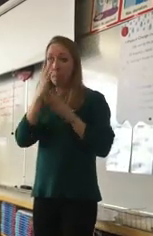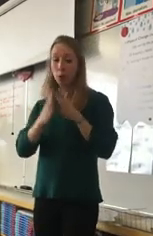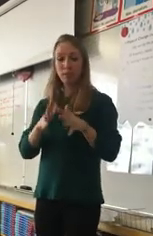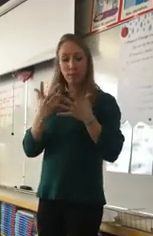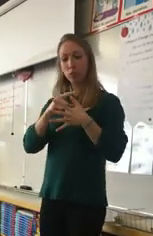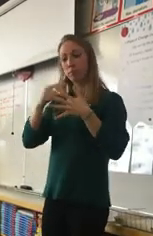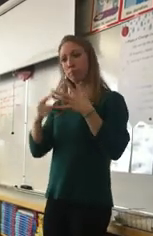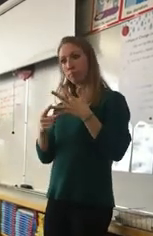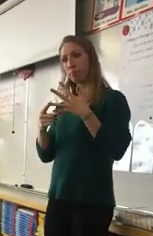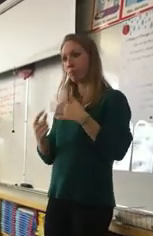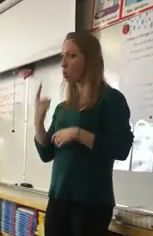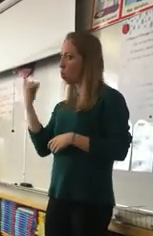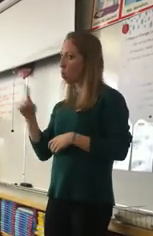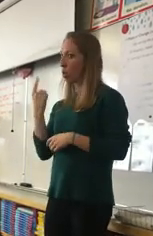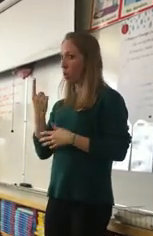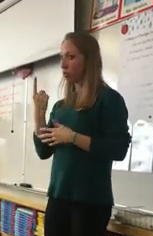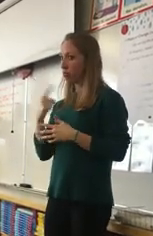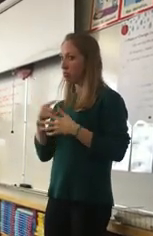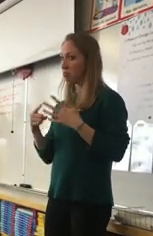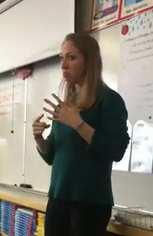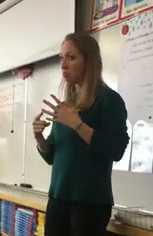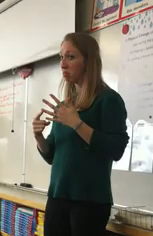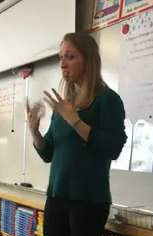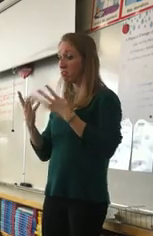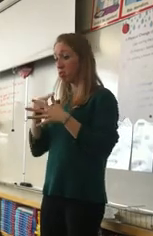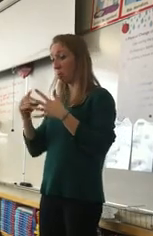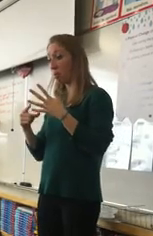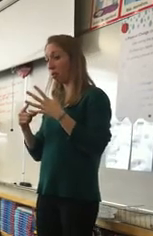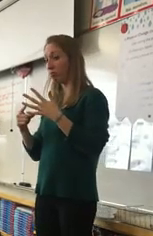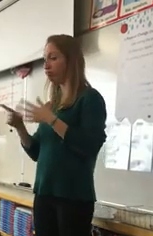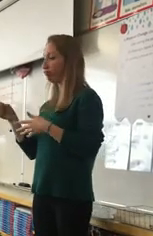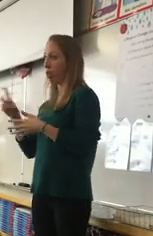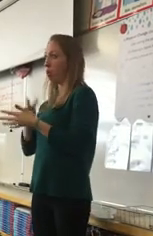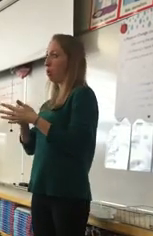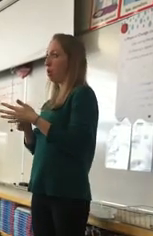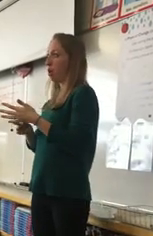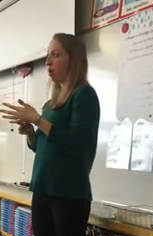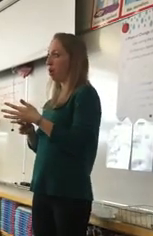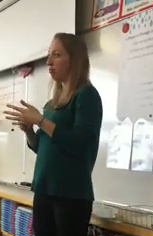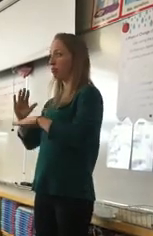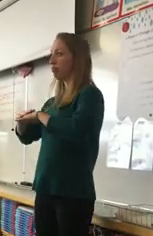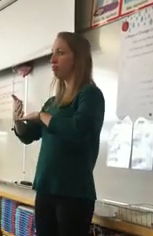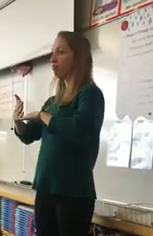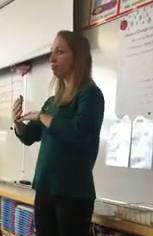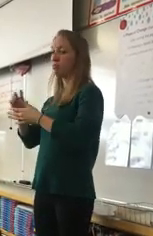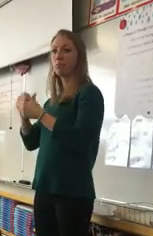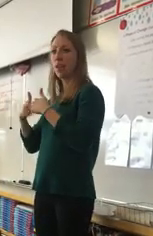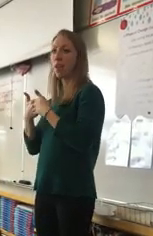able to read or play games on the Chromebooks, okay? But